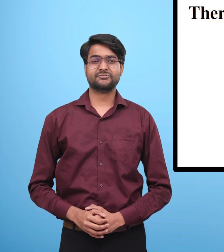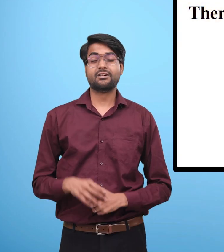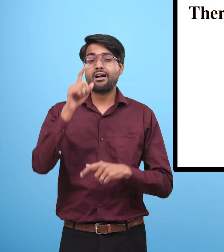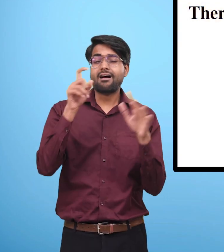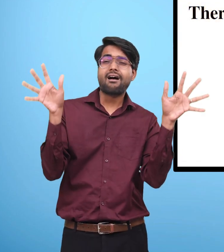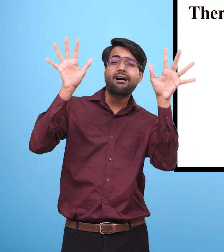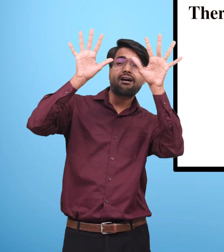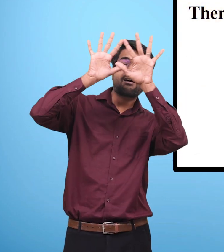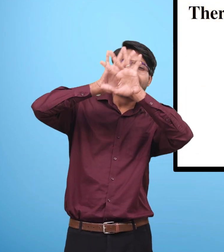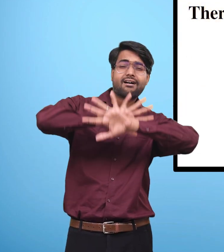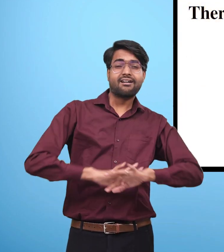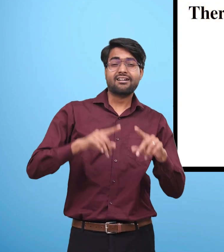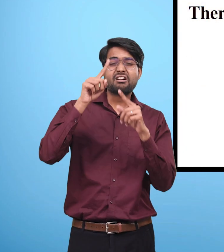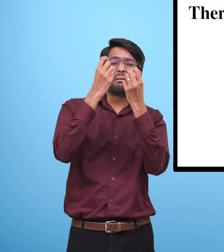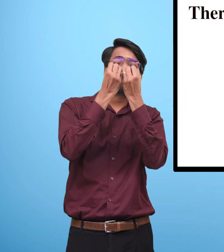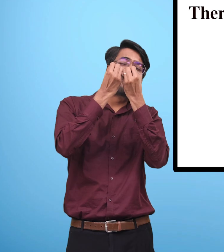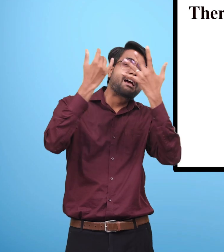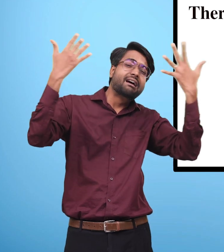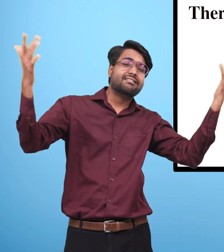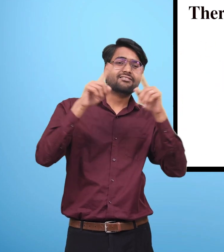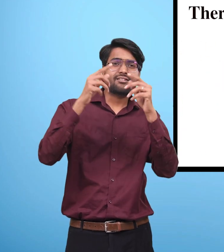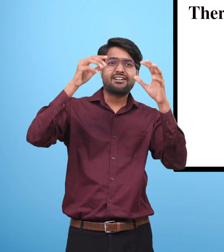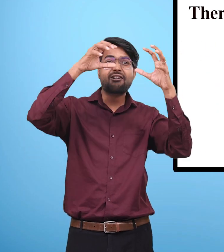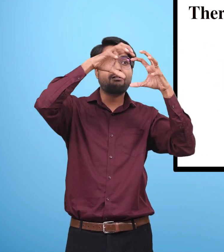There are many more objects in the sky.